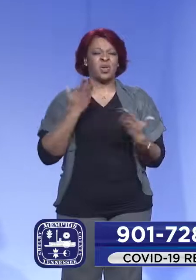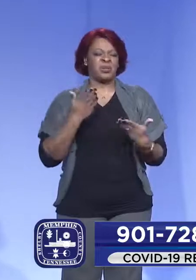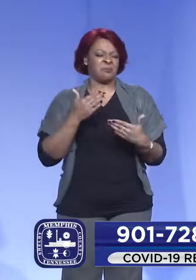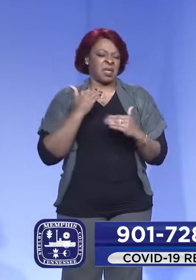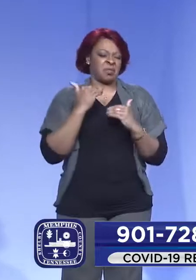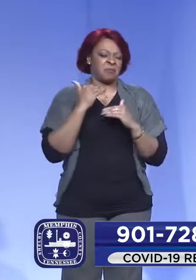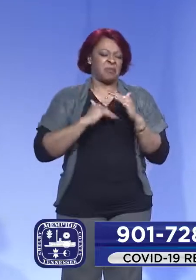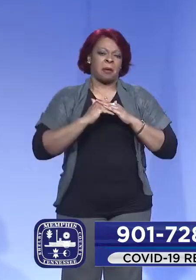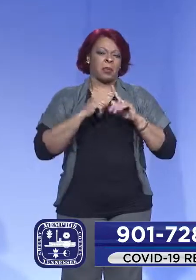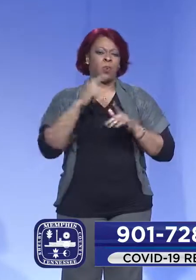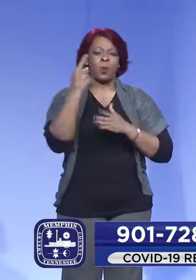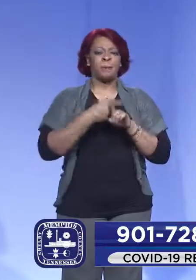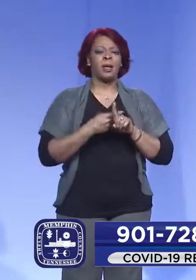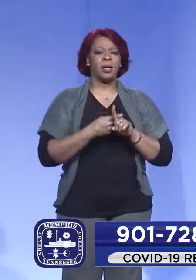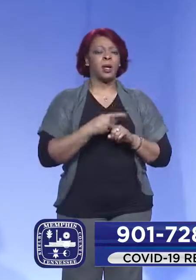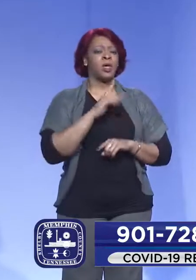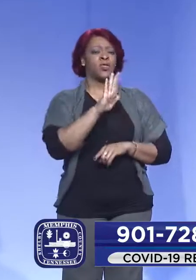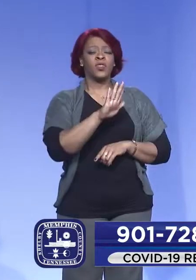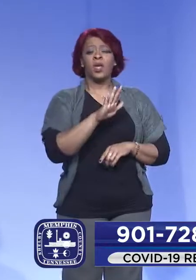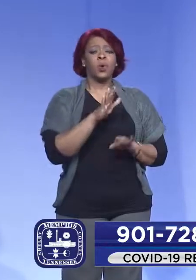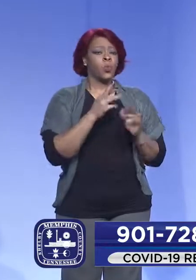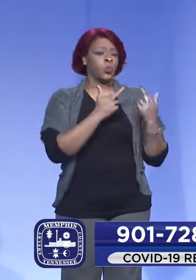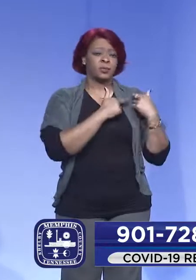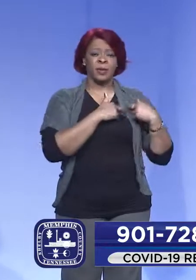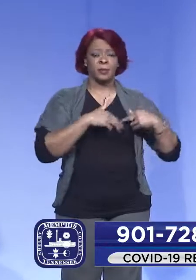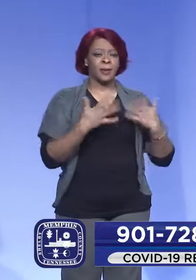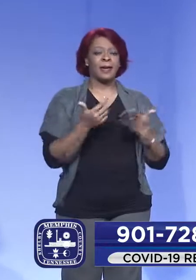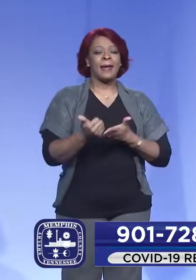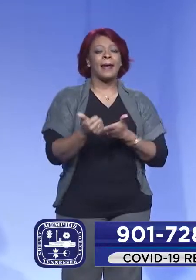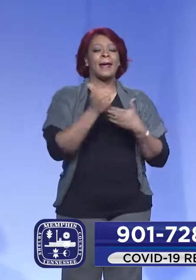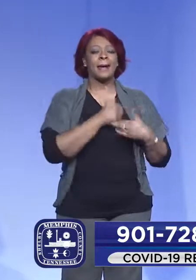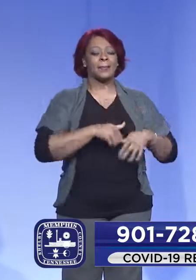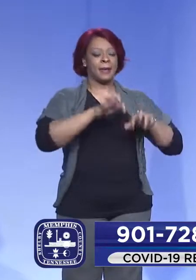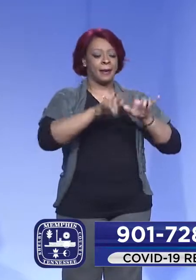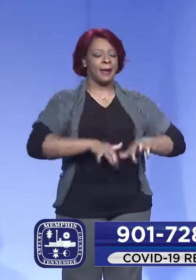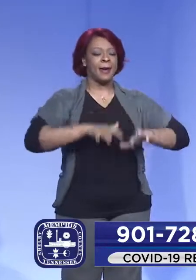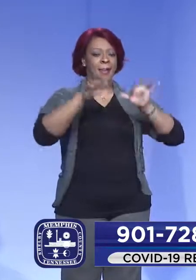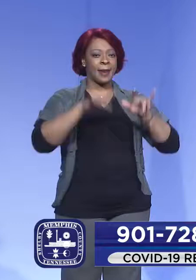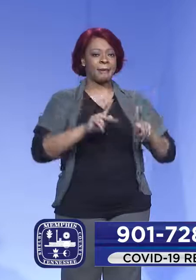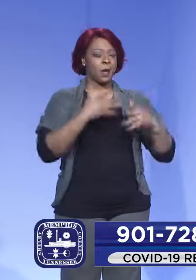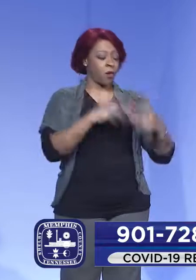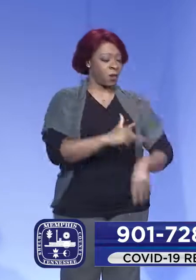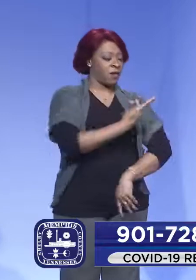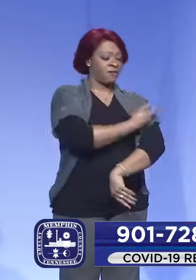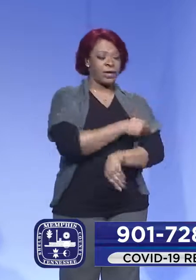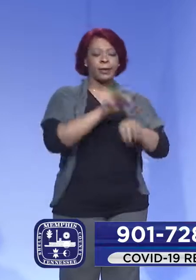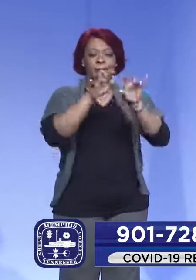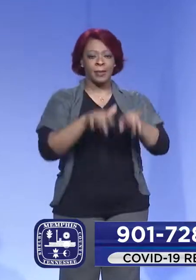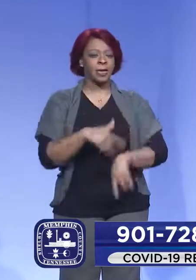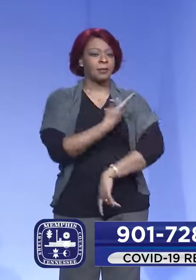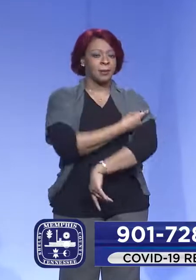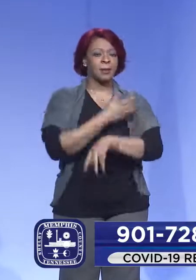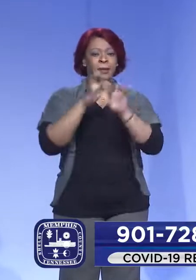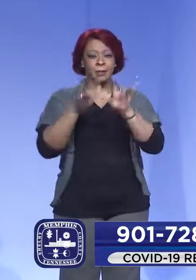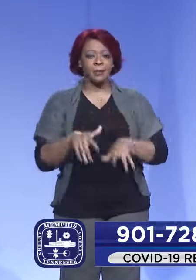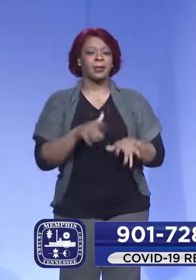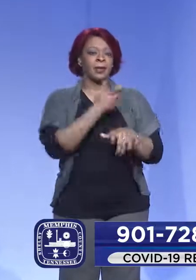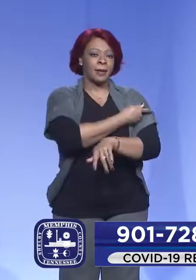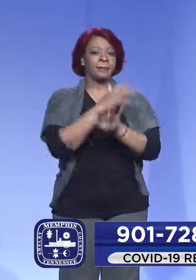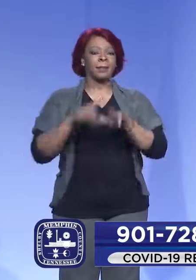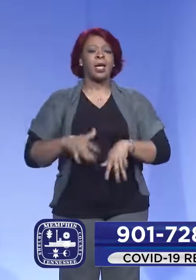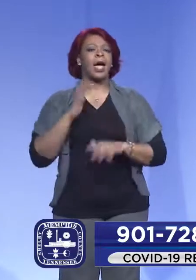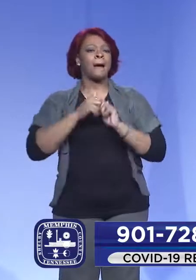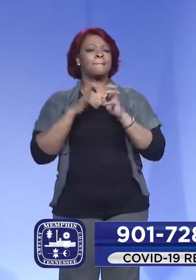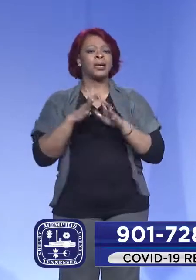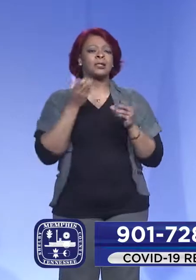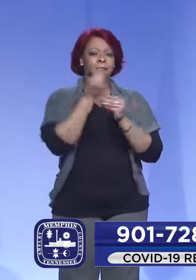least a month, and one of their key responsibilities is to help with that data entry so we can know day to day how much vaccine has